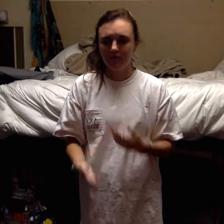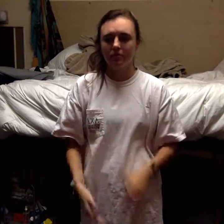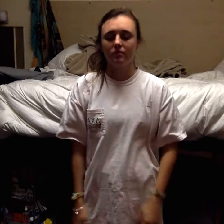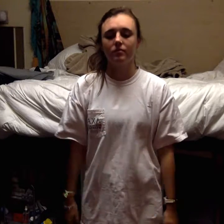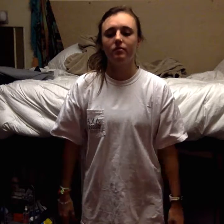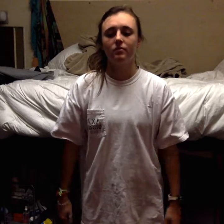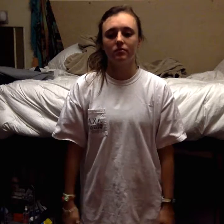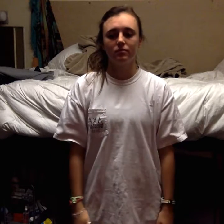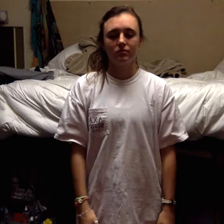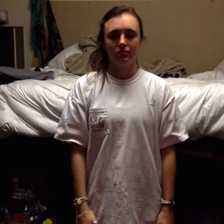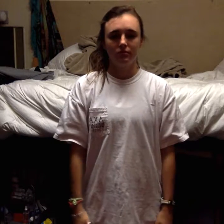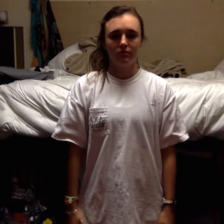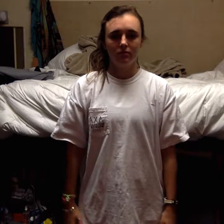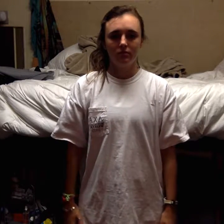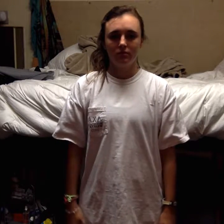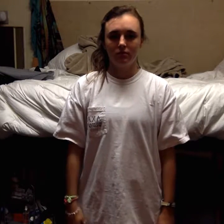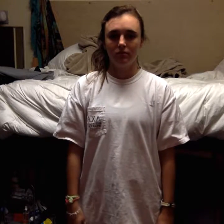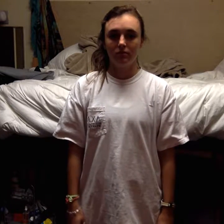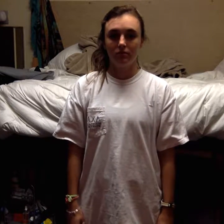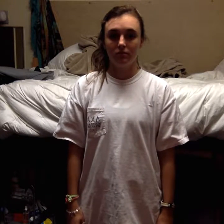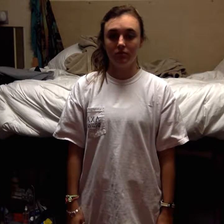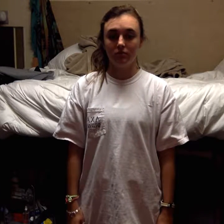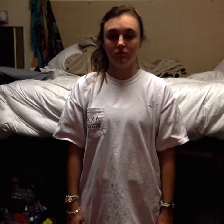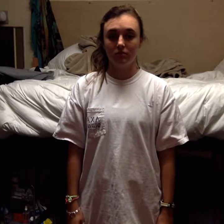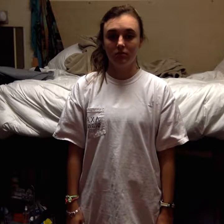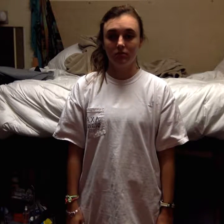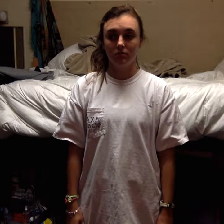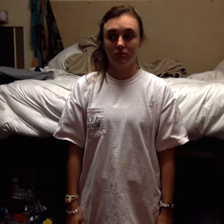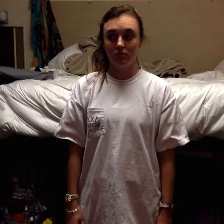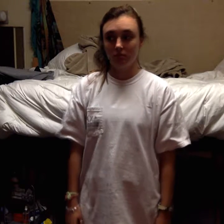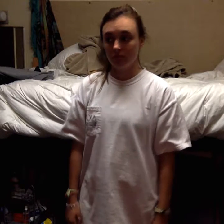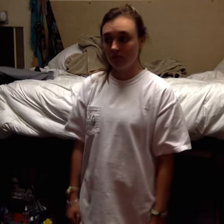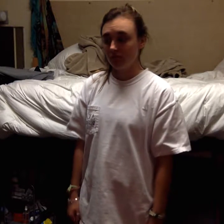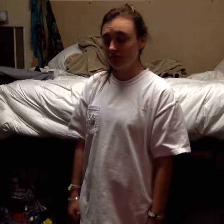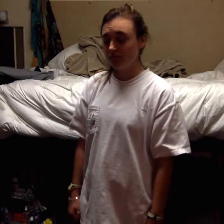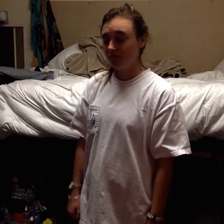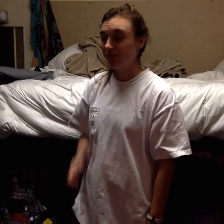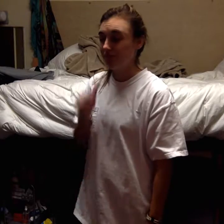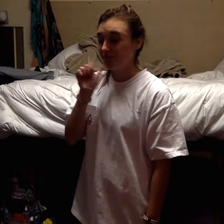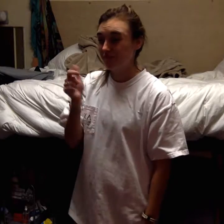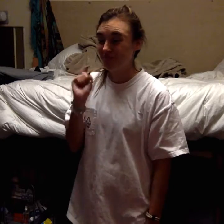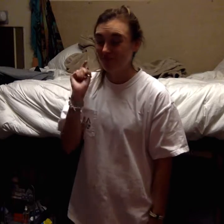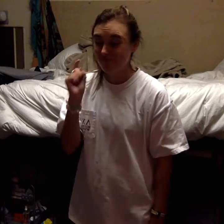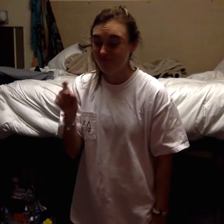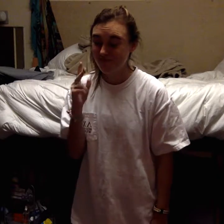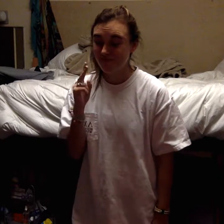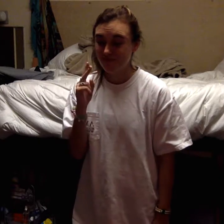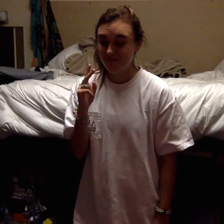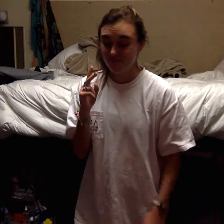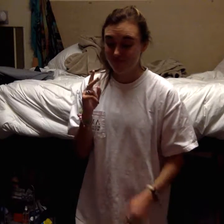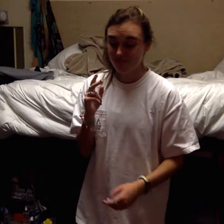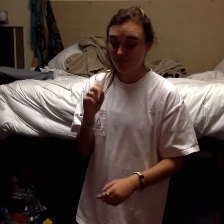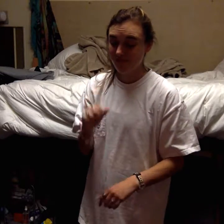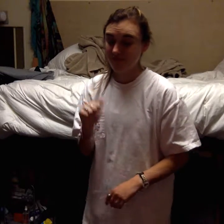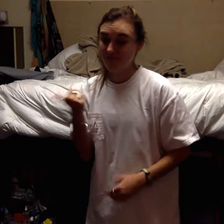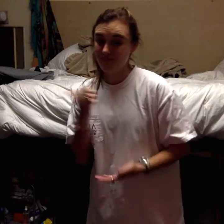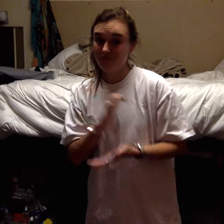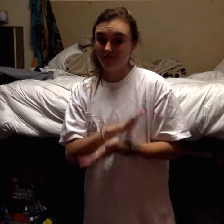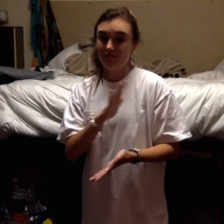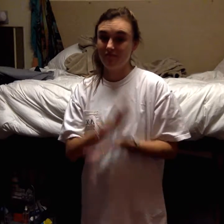would like to see from everyone tomorrow is 3 of them above eye level, on eye level, and below eye level. If you'd like paper, raise